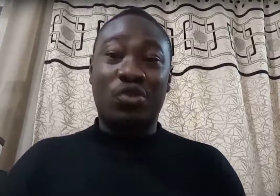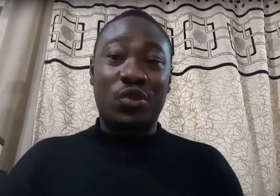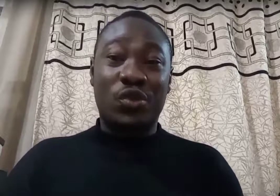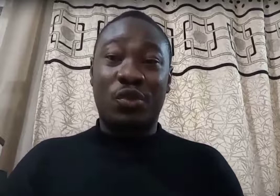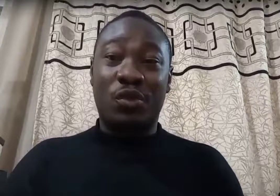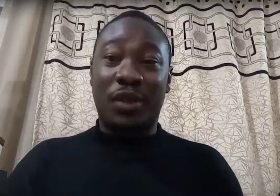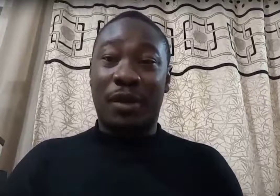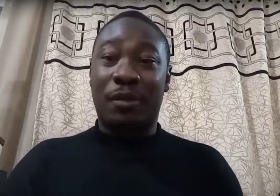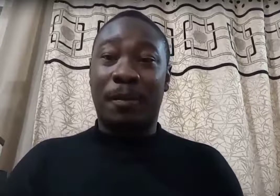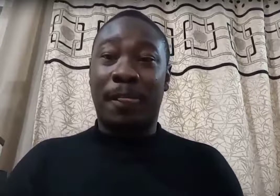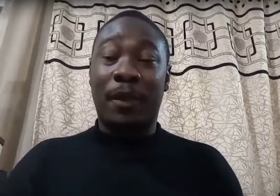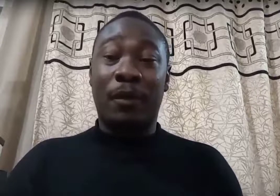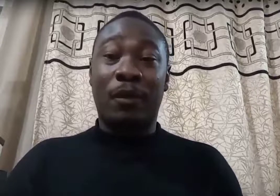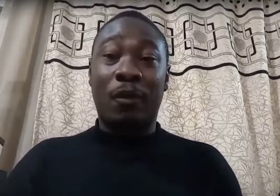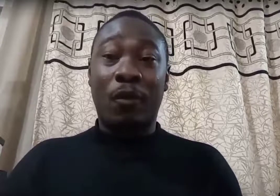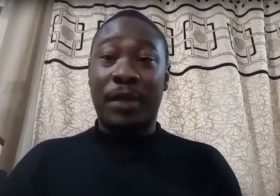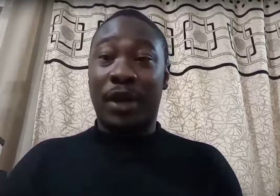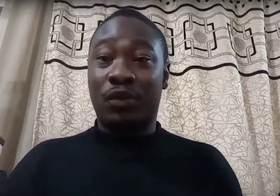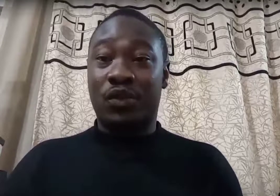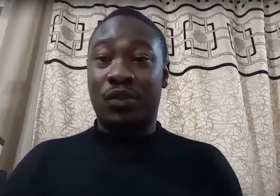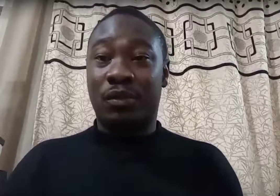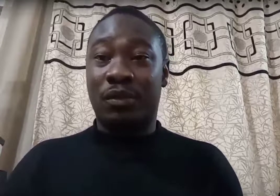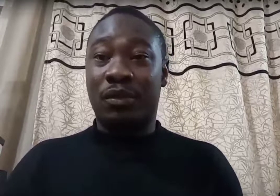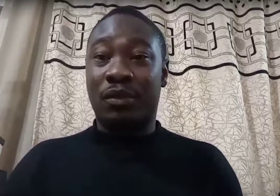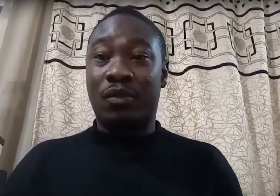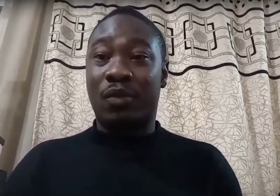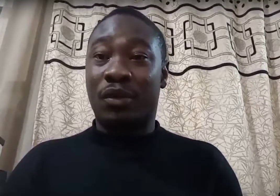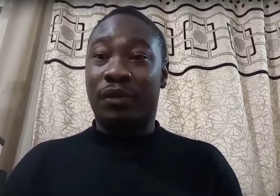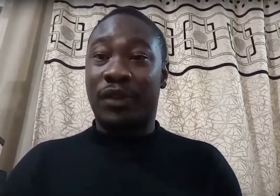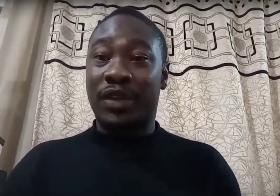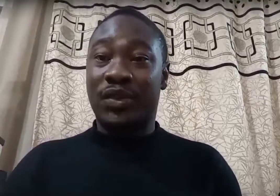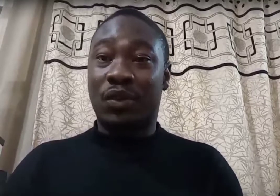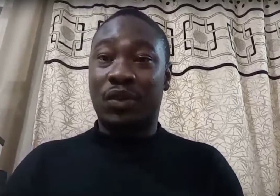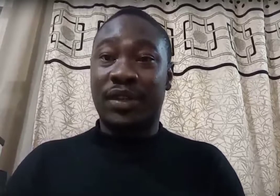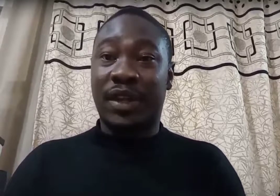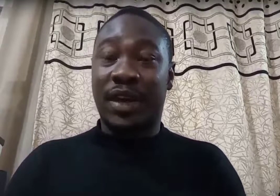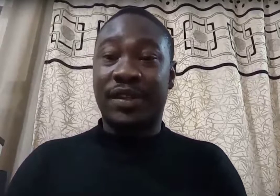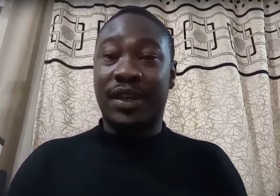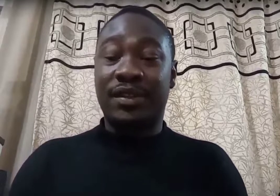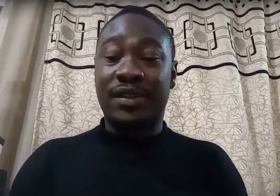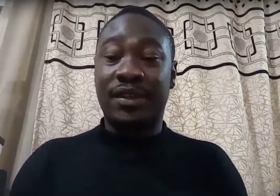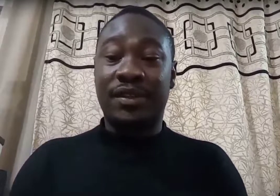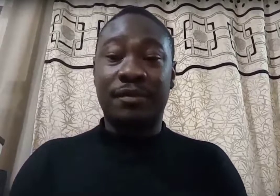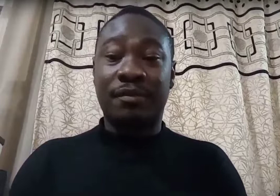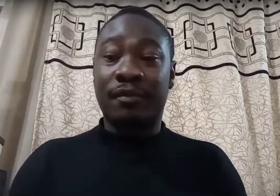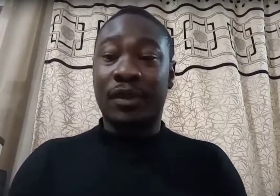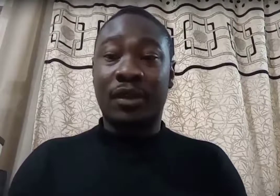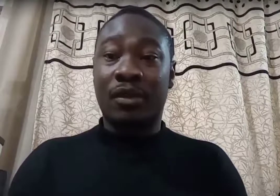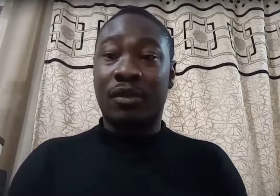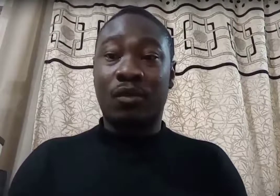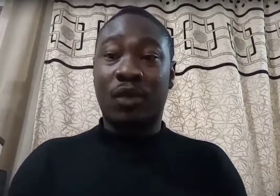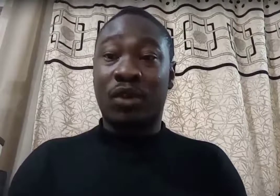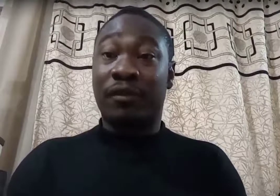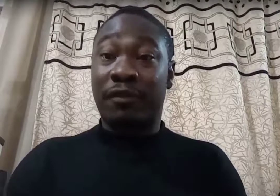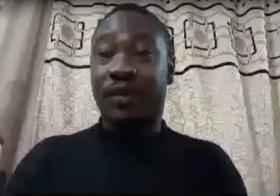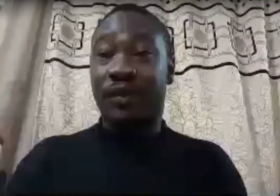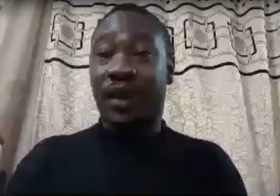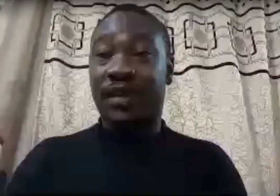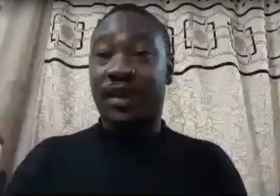now Obianuju, one of the instructors in iSign. She's one of the founding members of iSign. So